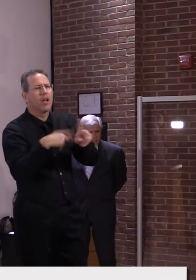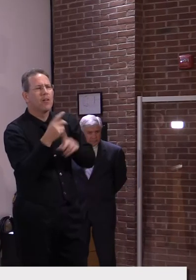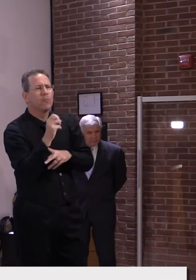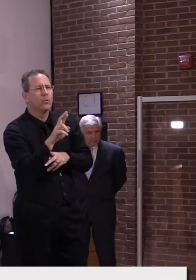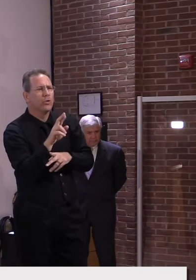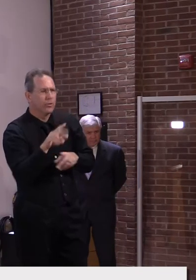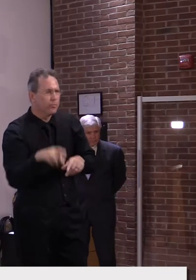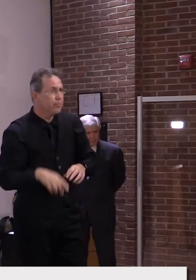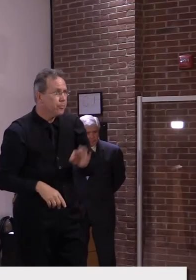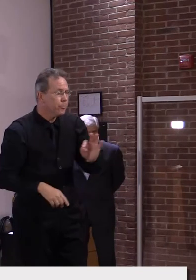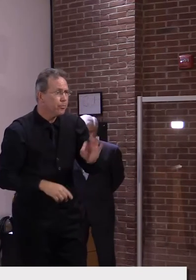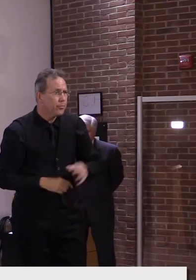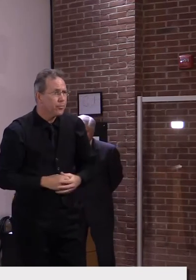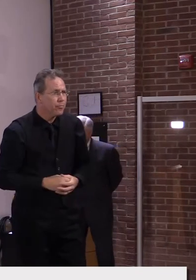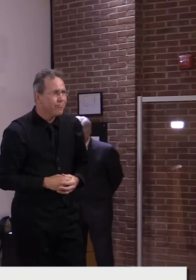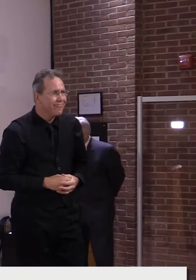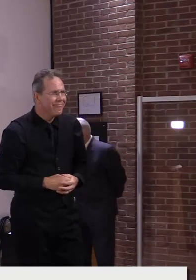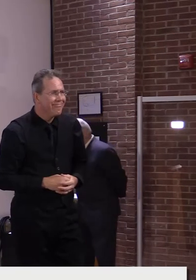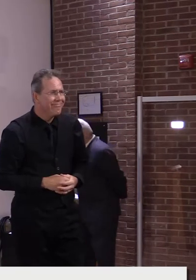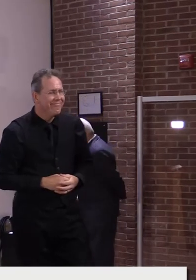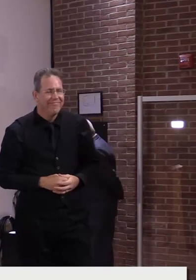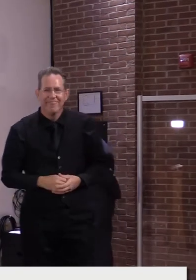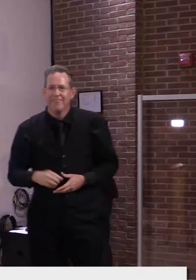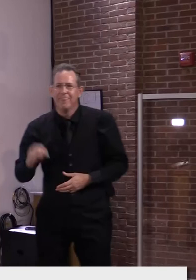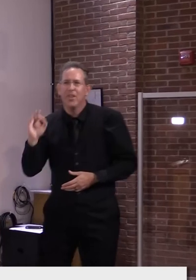Okay, very good. Thank you very much.